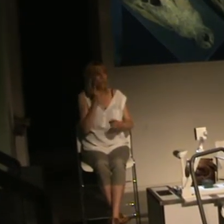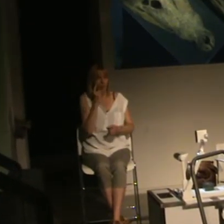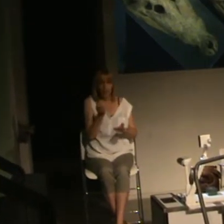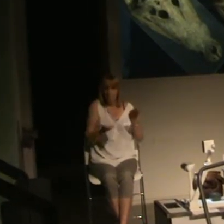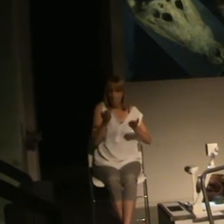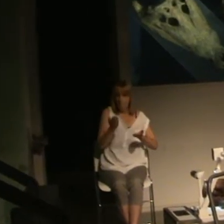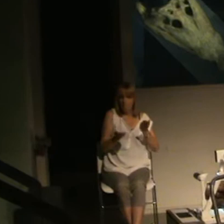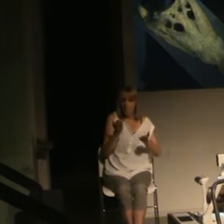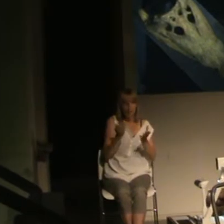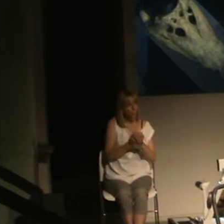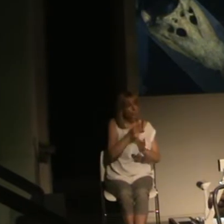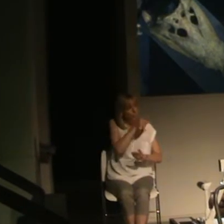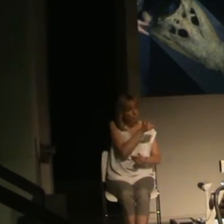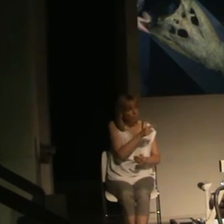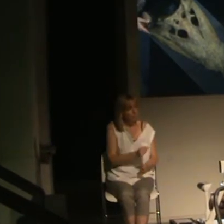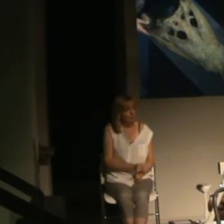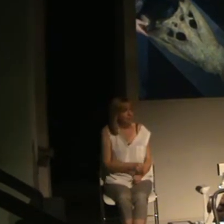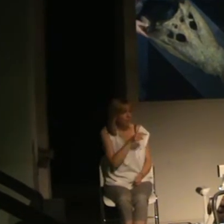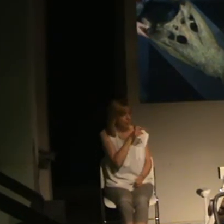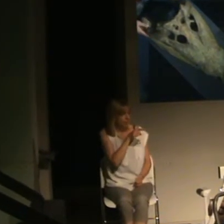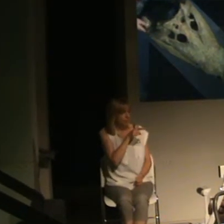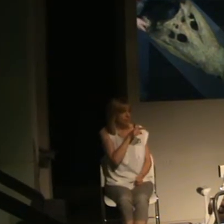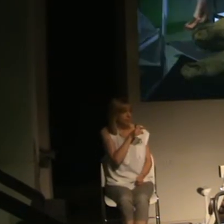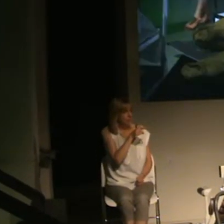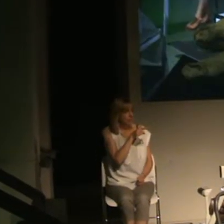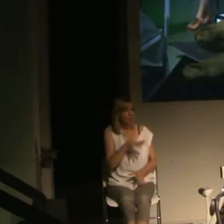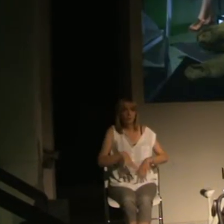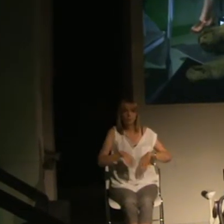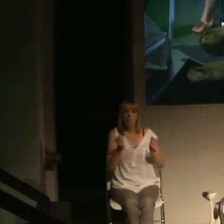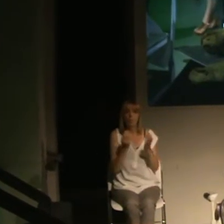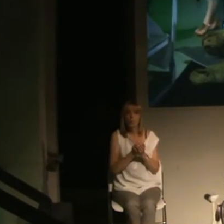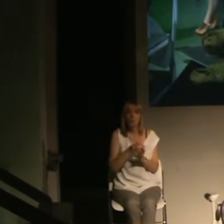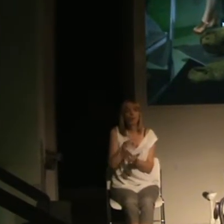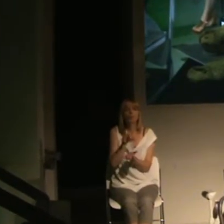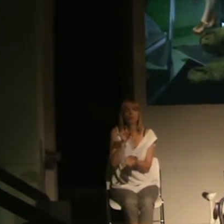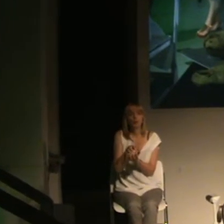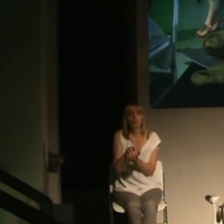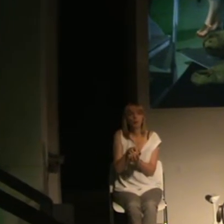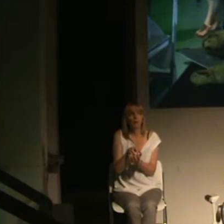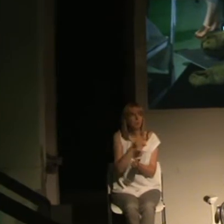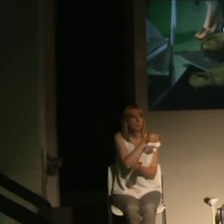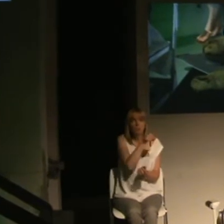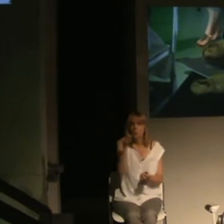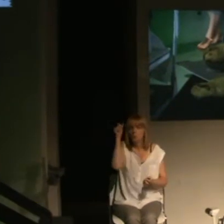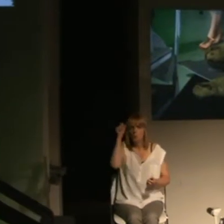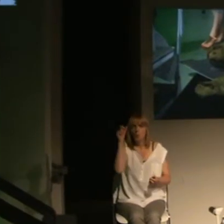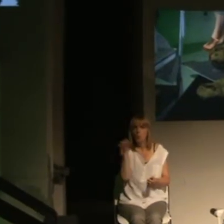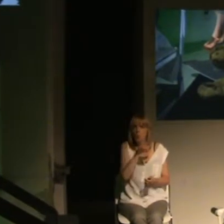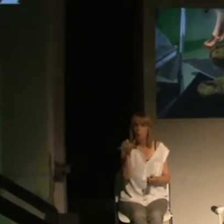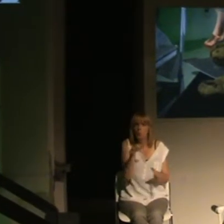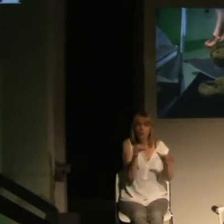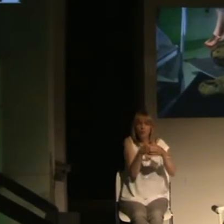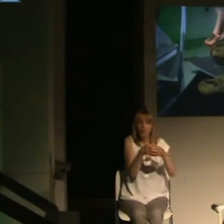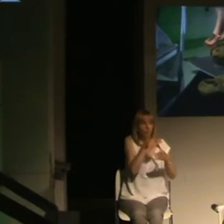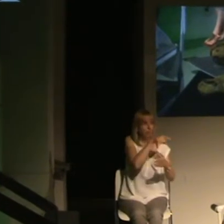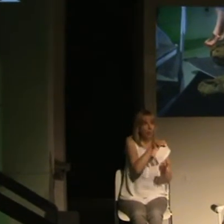camera. Should we start with the crocodile? Can anyone have a guess as to which species of crocodile we've got here? Any